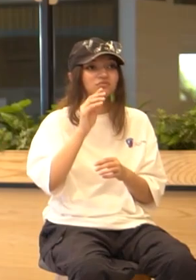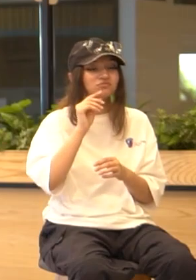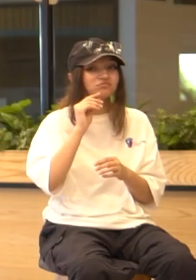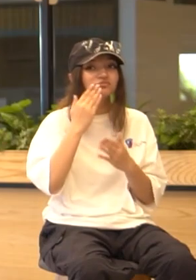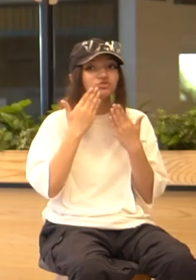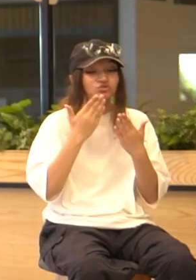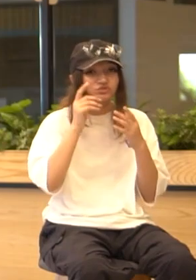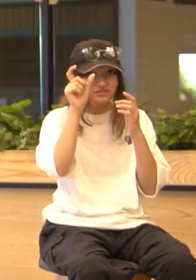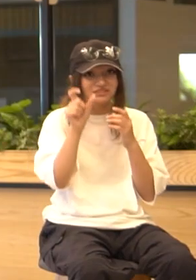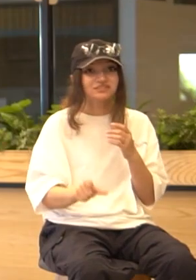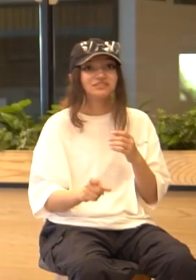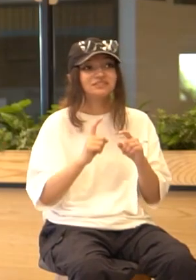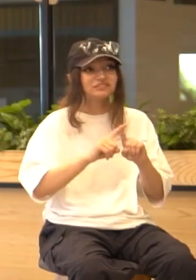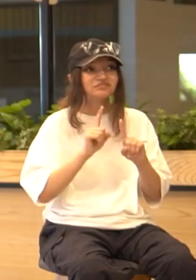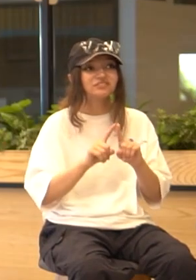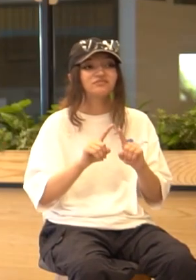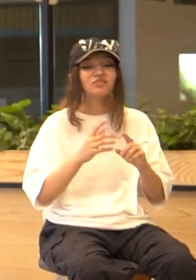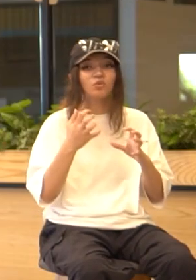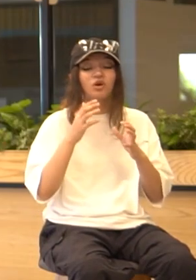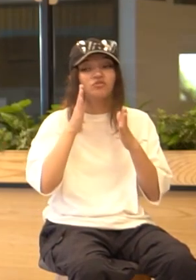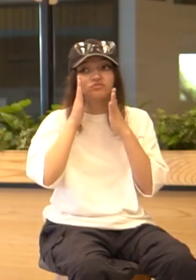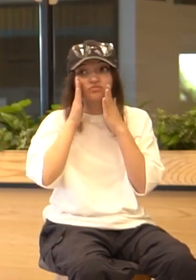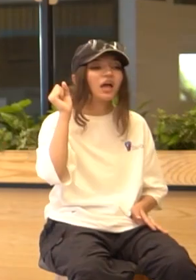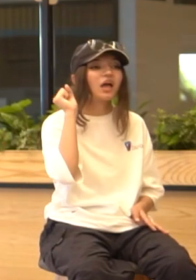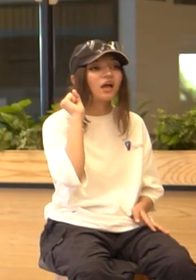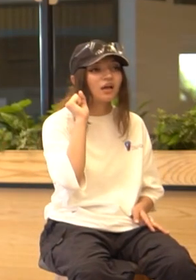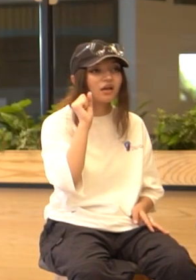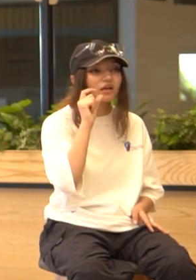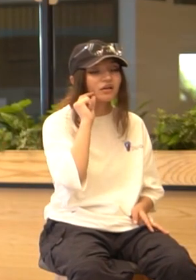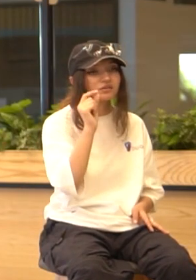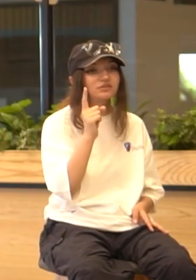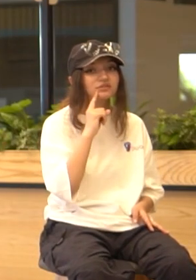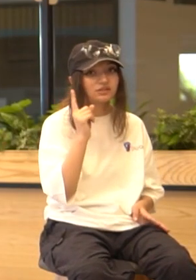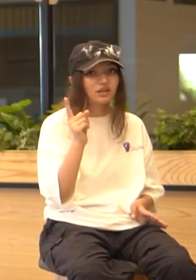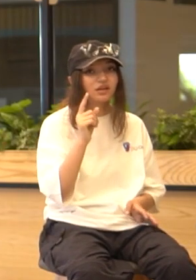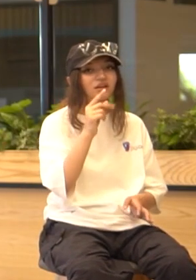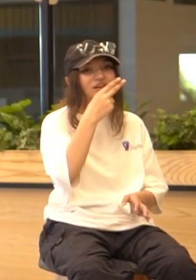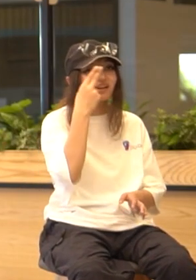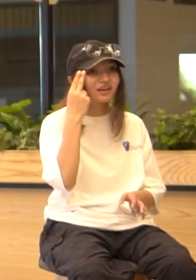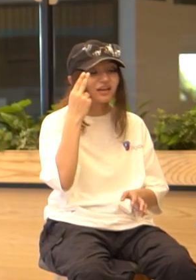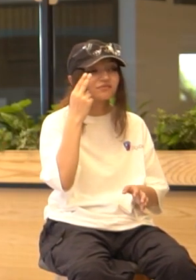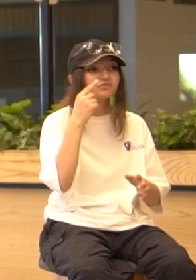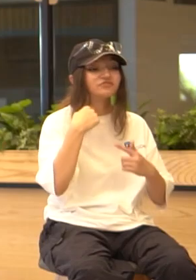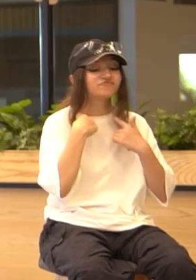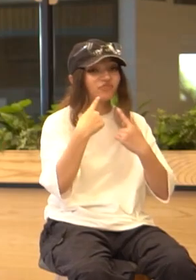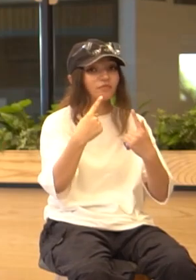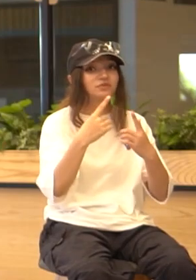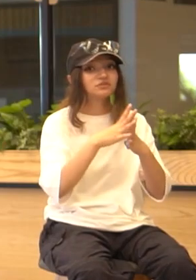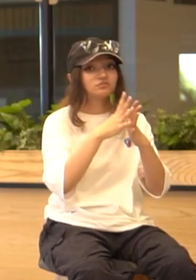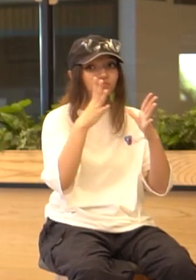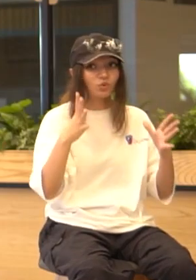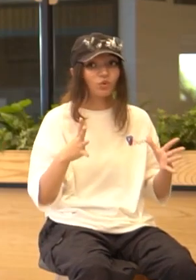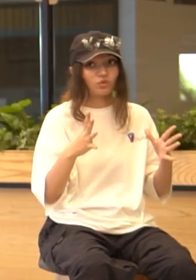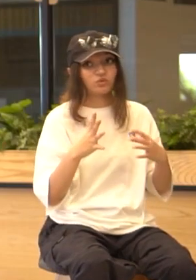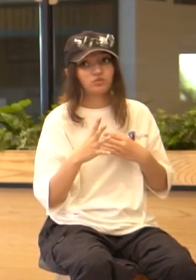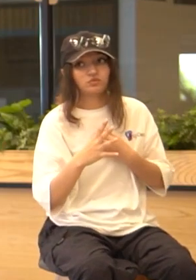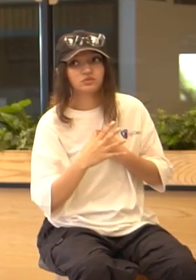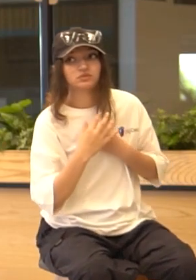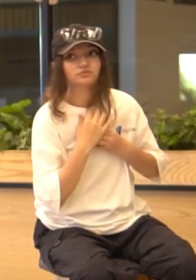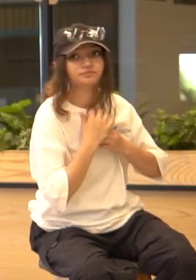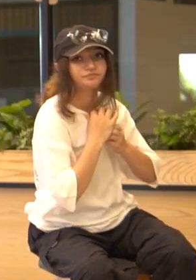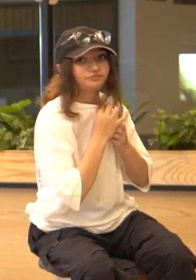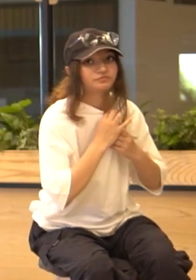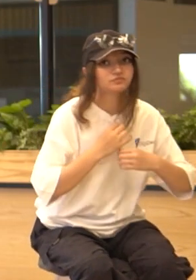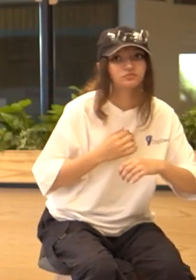any designers, stuff, where the attention needs to be right now. I think like if Arabic or Quranic verses ki sense mein lete hai